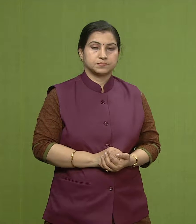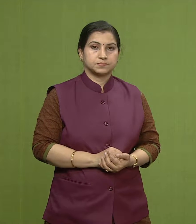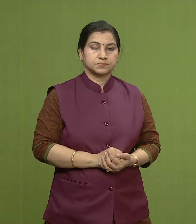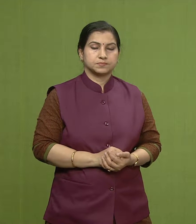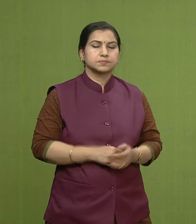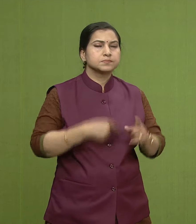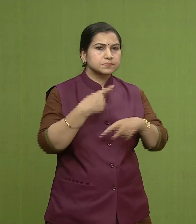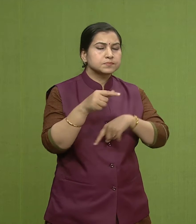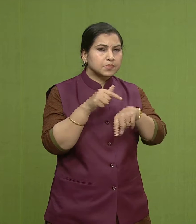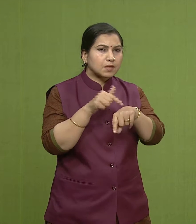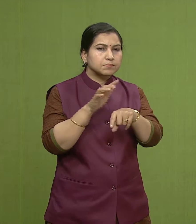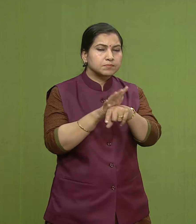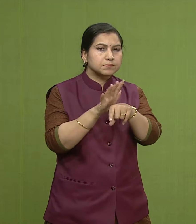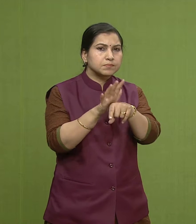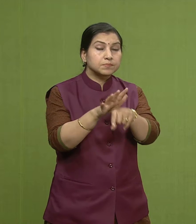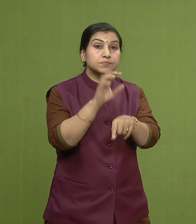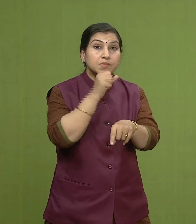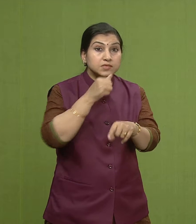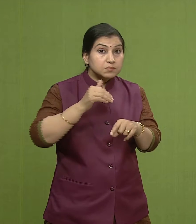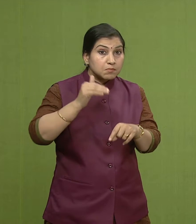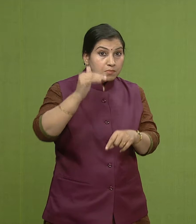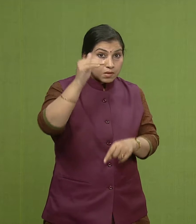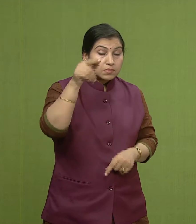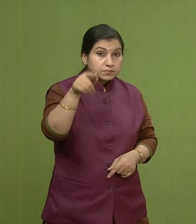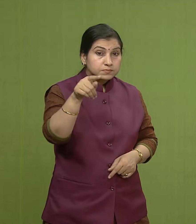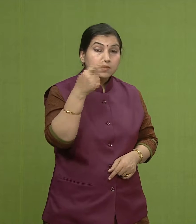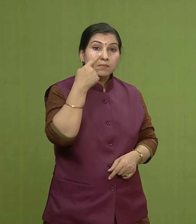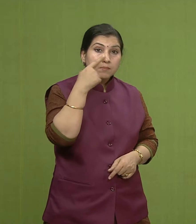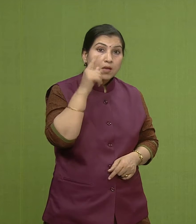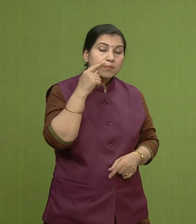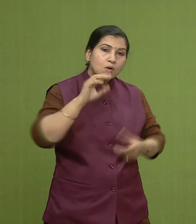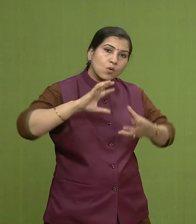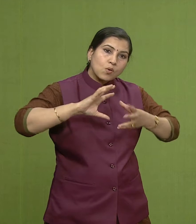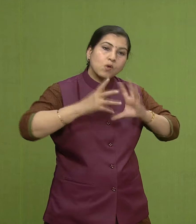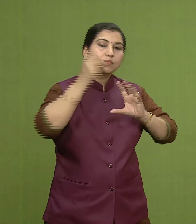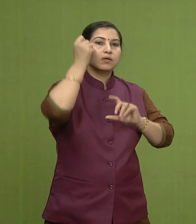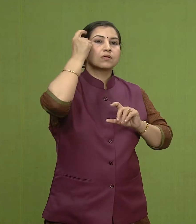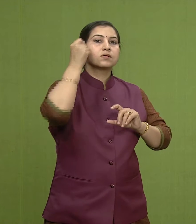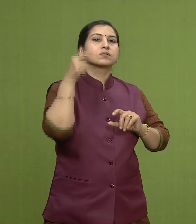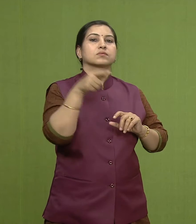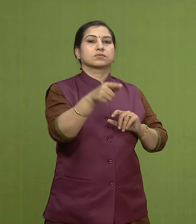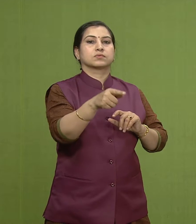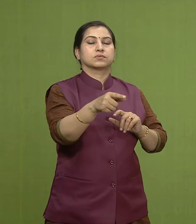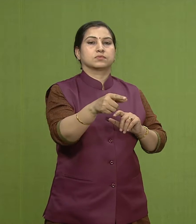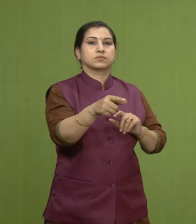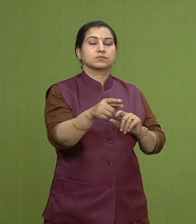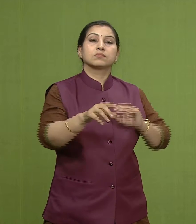Gradually, as you grow older, your parents also start understanding and accepting